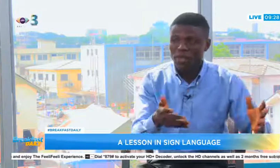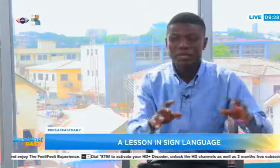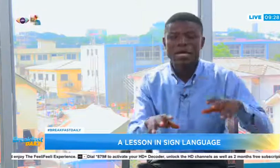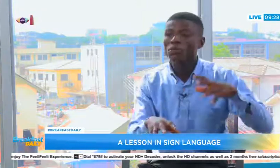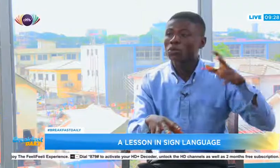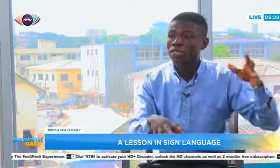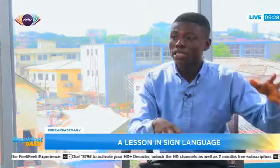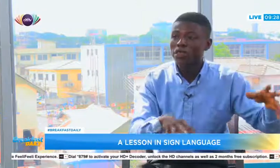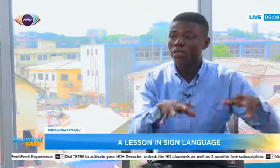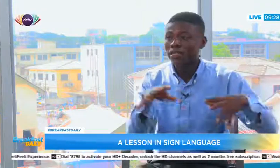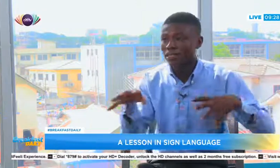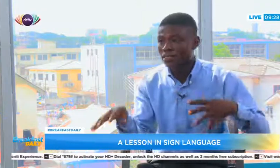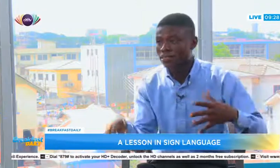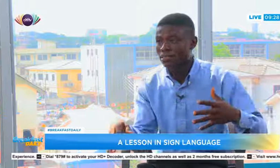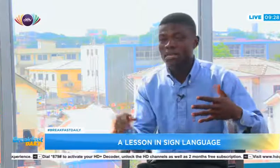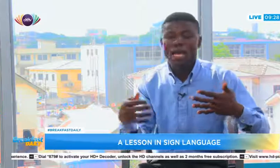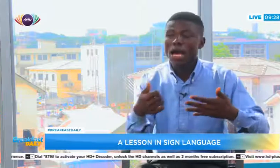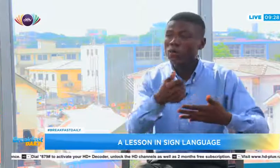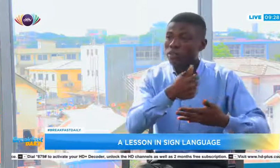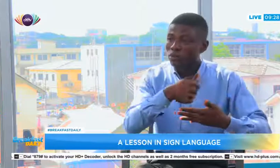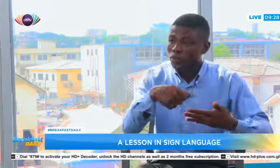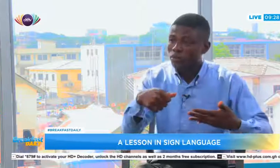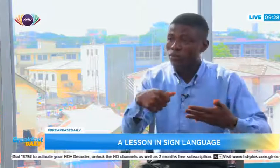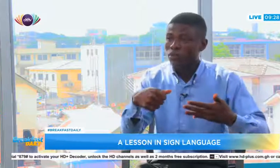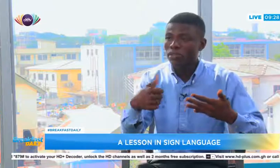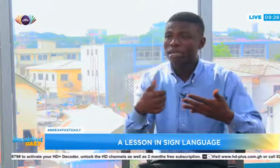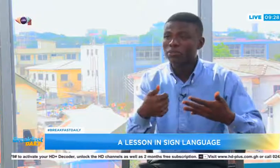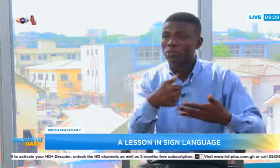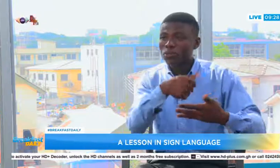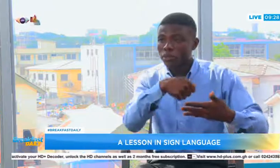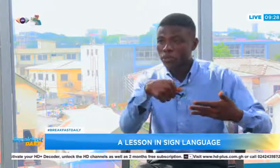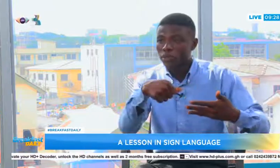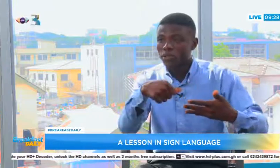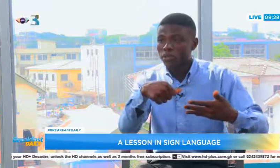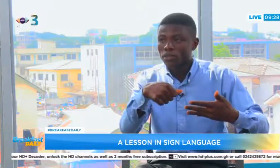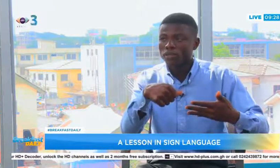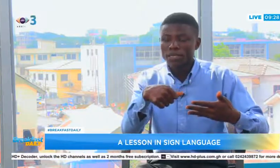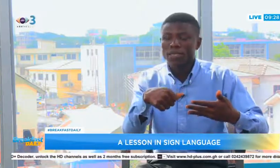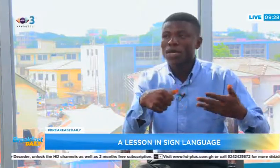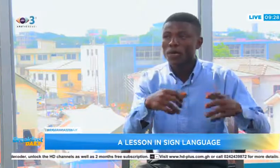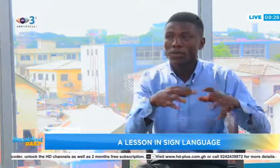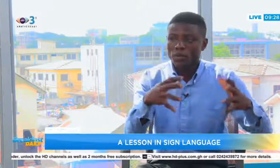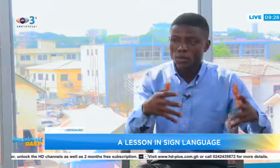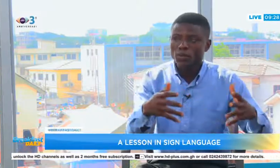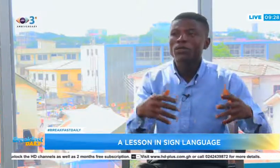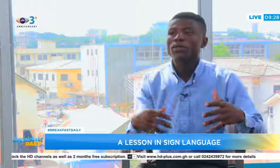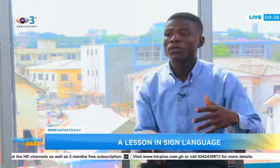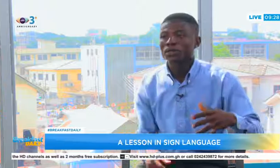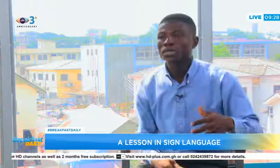their mobility and orientation, how they braille. You see blind people braille. Yes. Yes. Yeah, how they braille. So Yes. it's